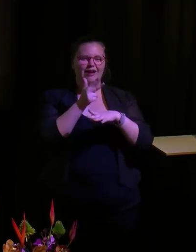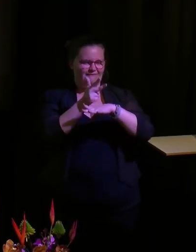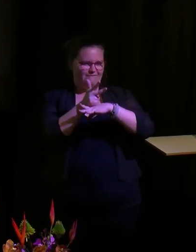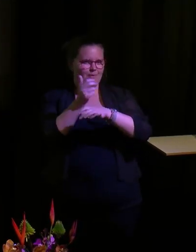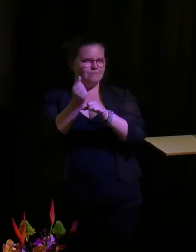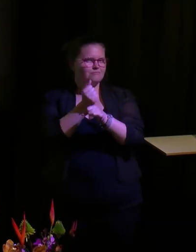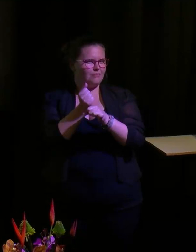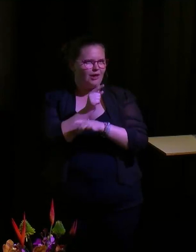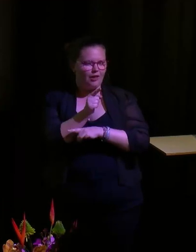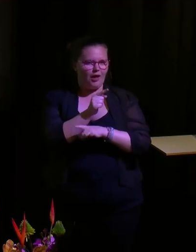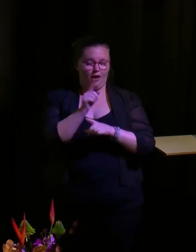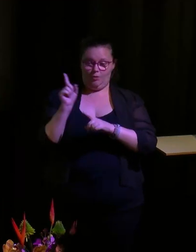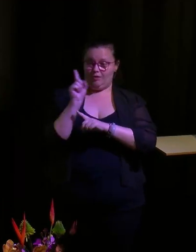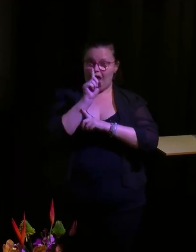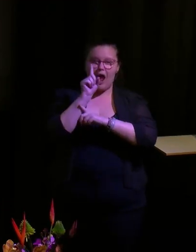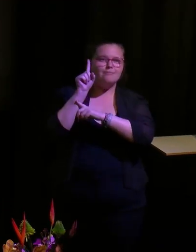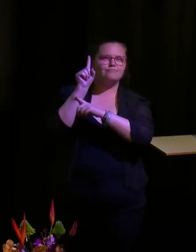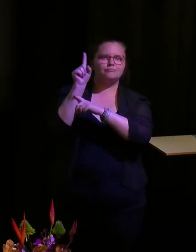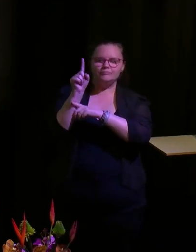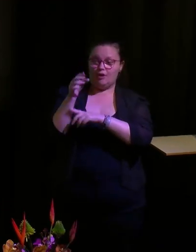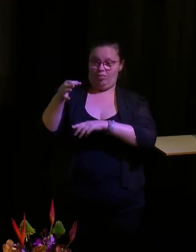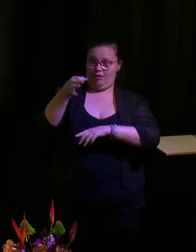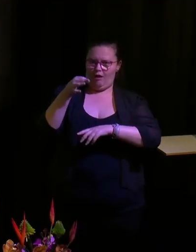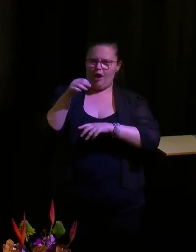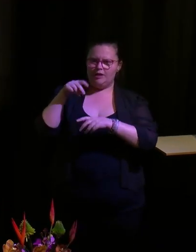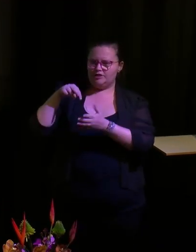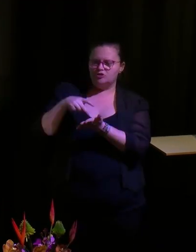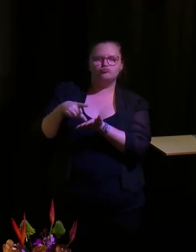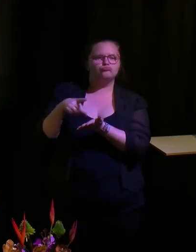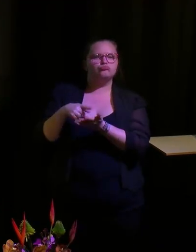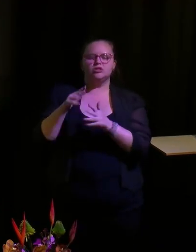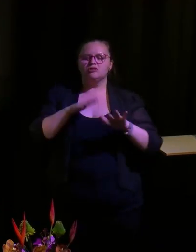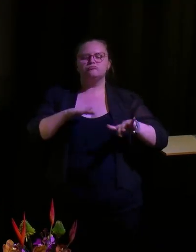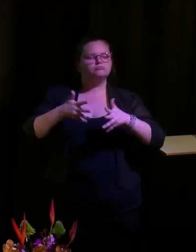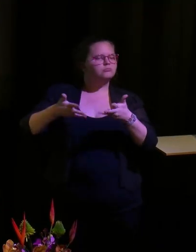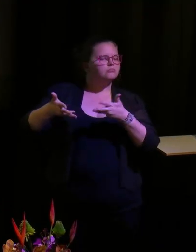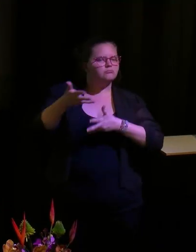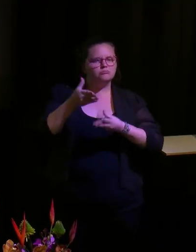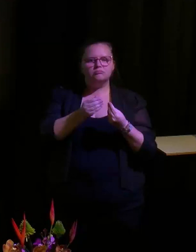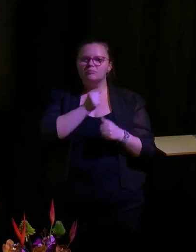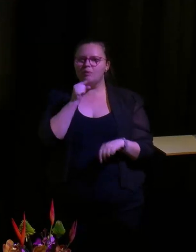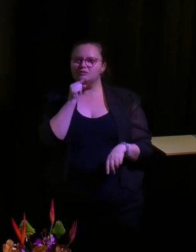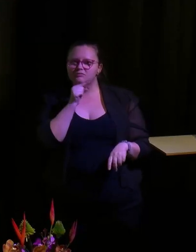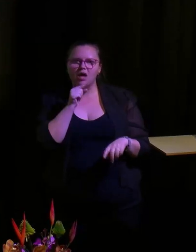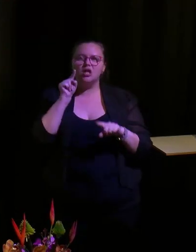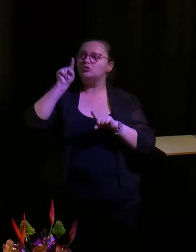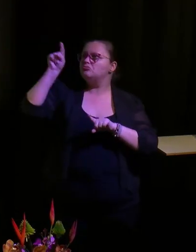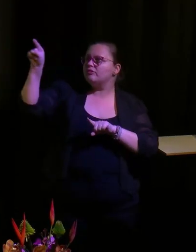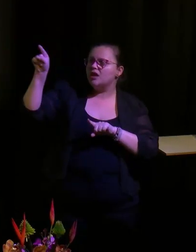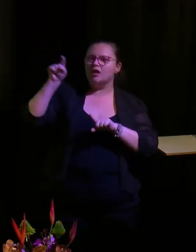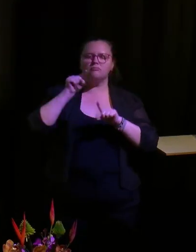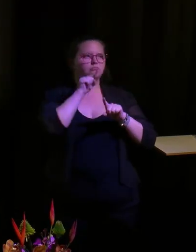went up there and we walked the island, and it was just a casual conversation with my son and I, and just pointing out different